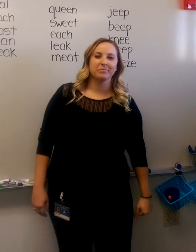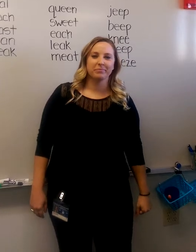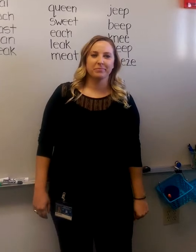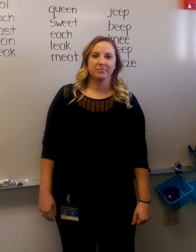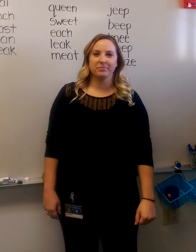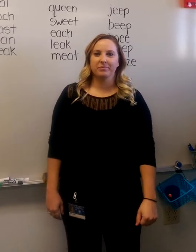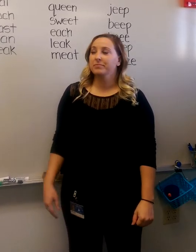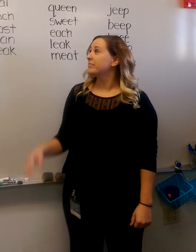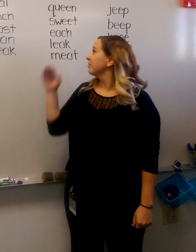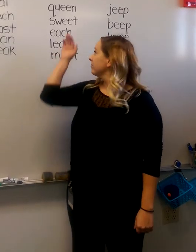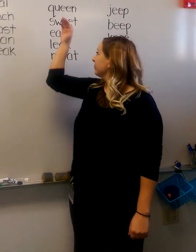Each.